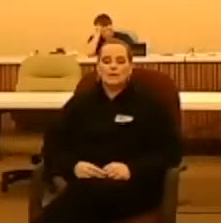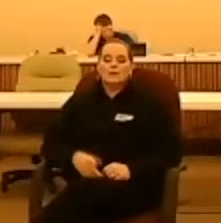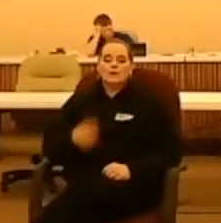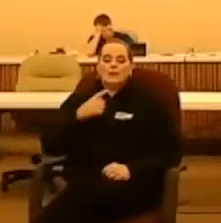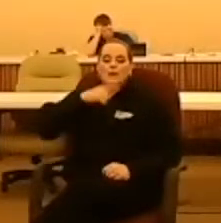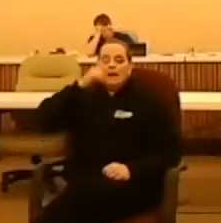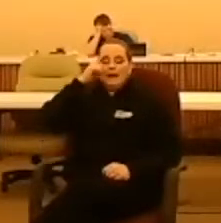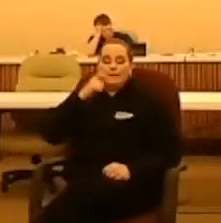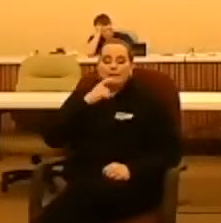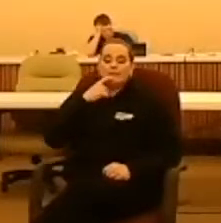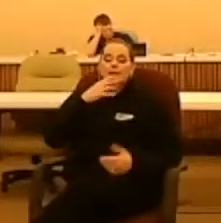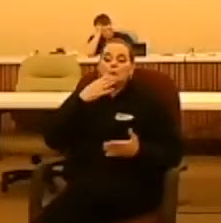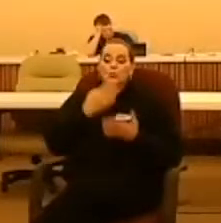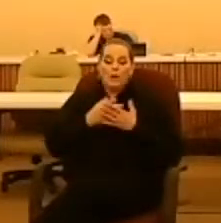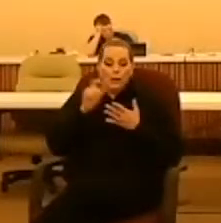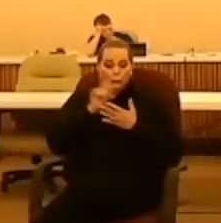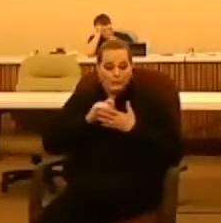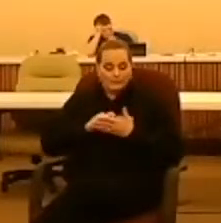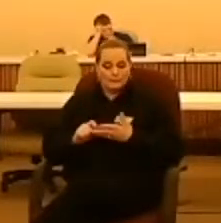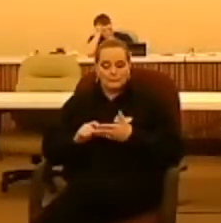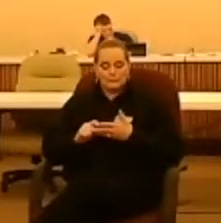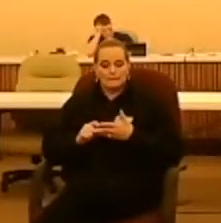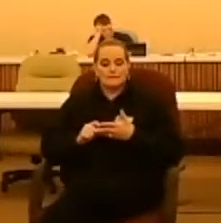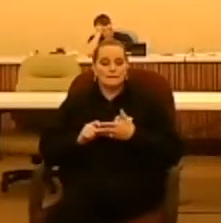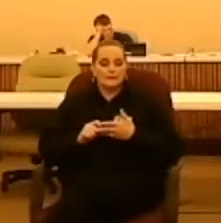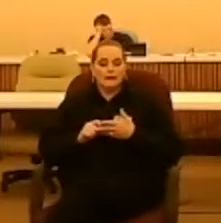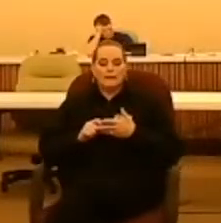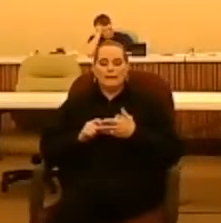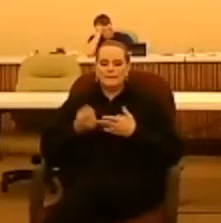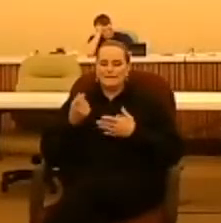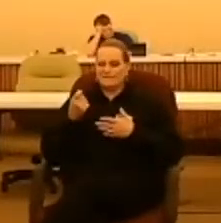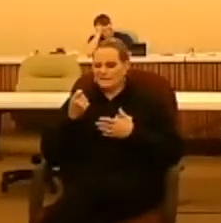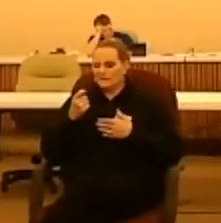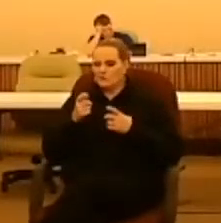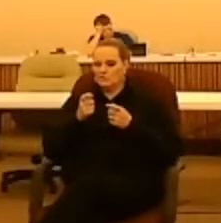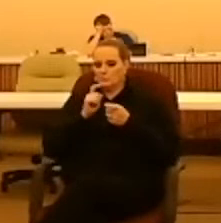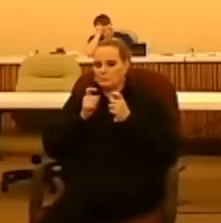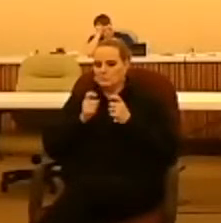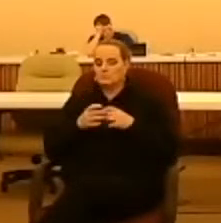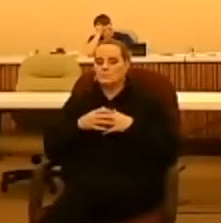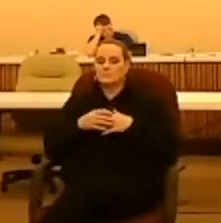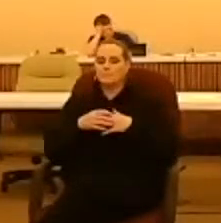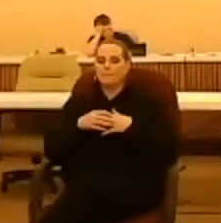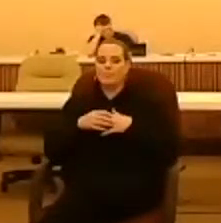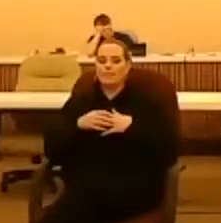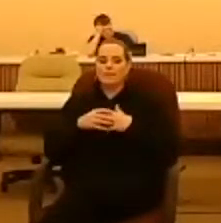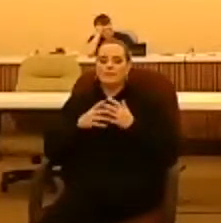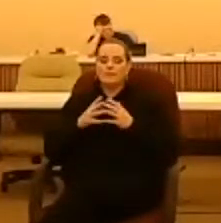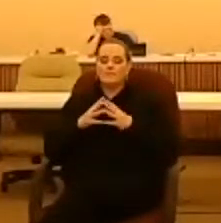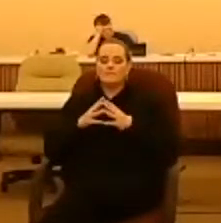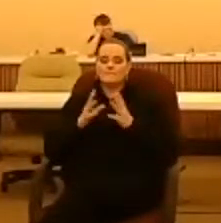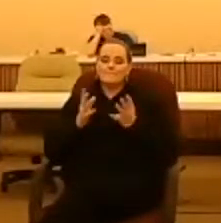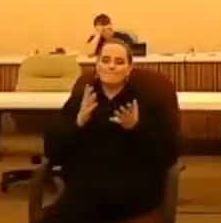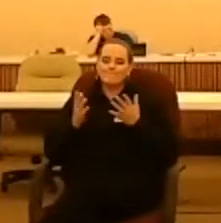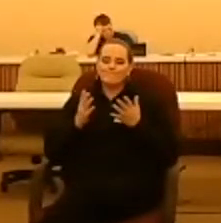it's well written the way that it's done. I think we may need a few tweaks here. In terms